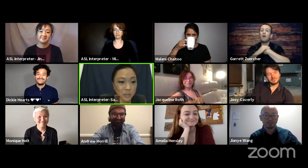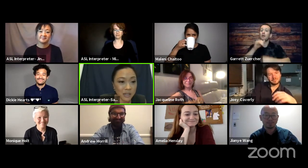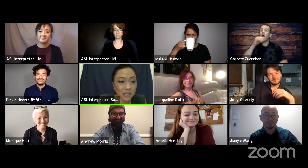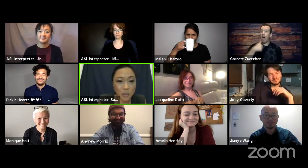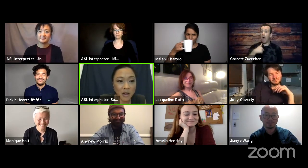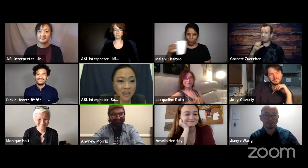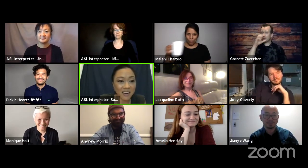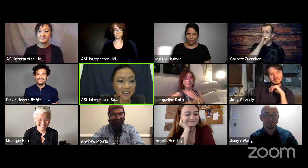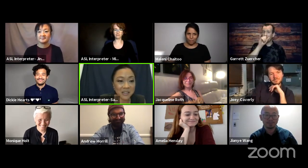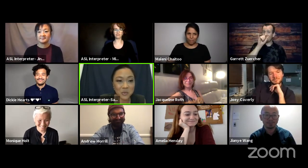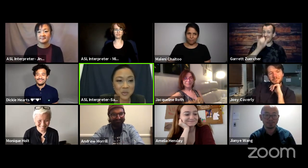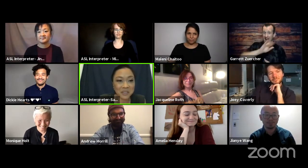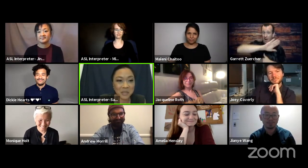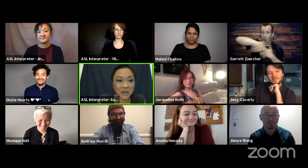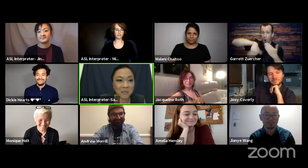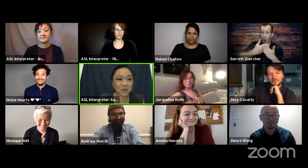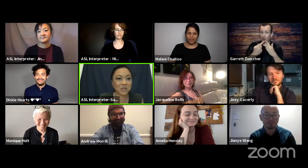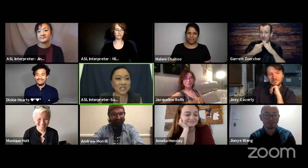expanding upon that, and that's what became what you saw today.